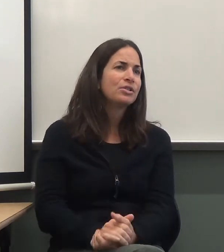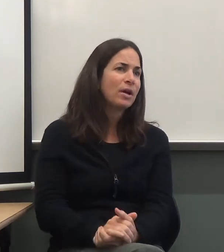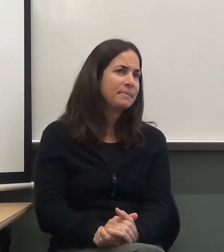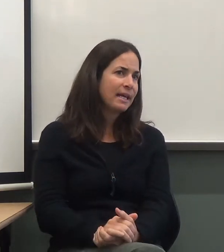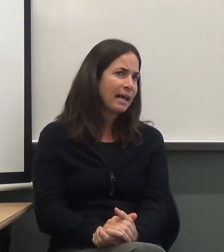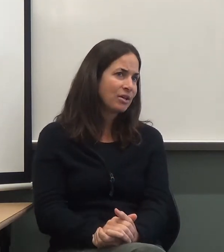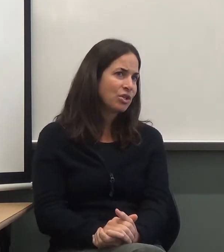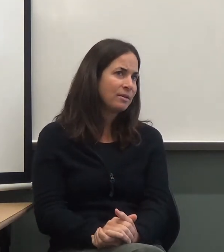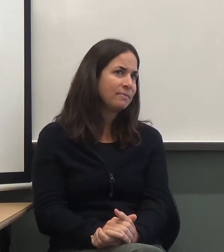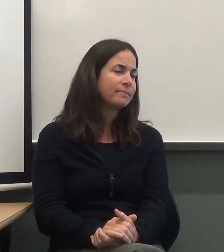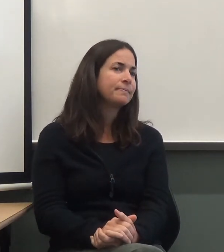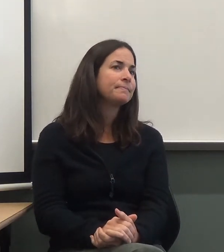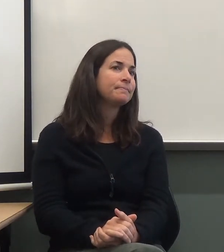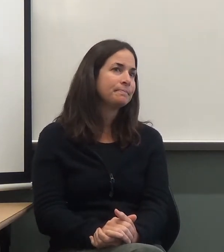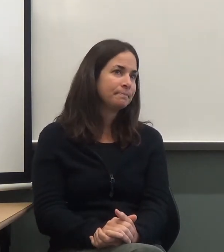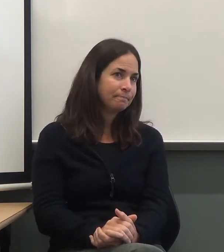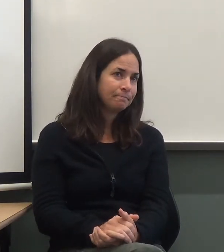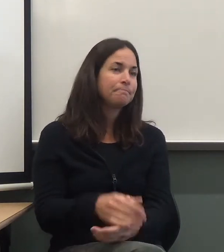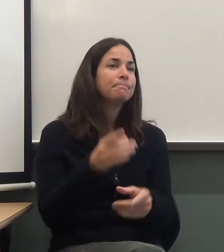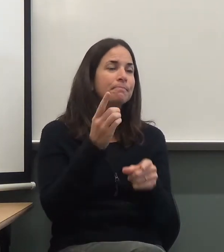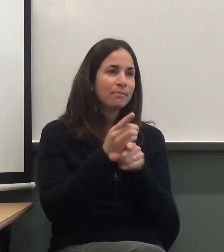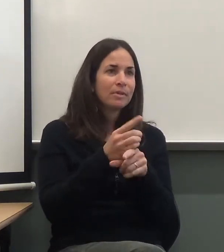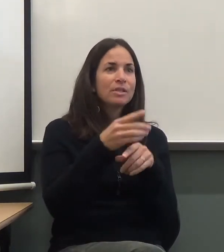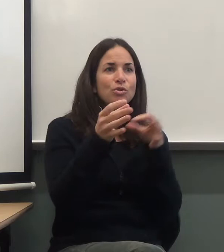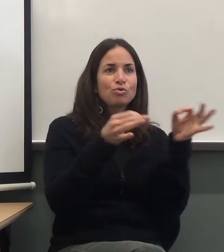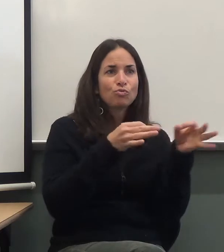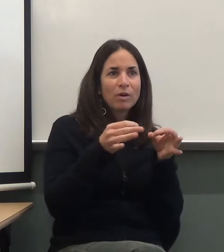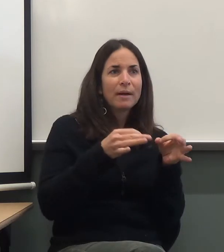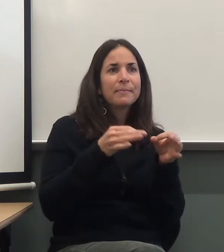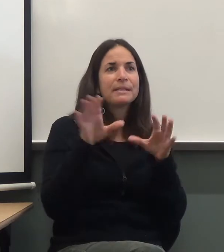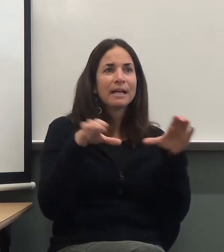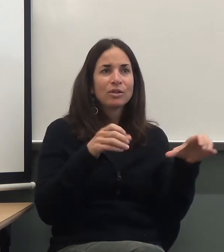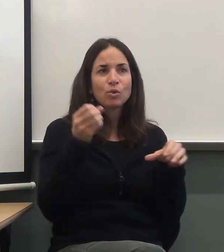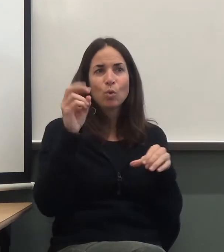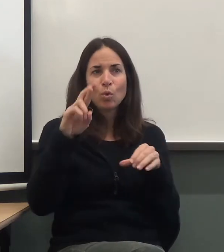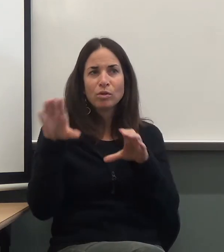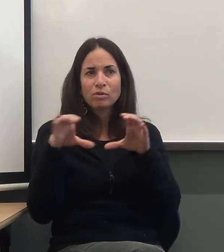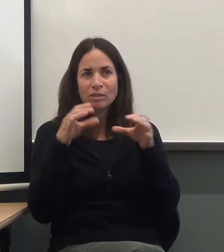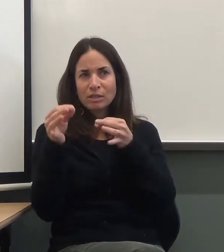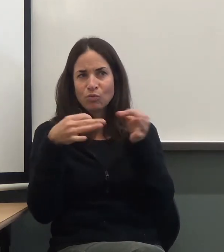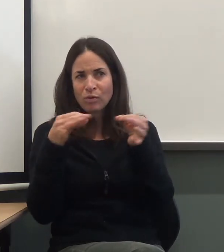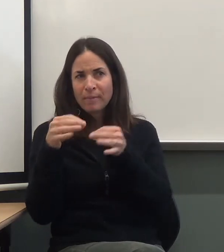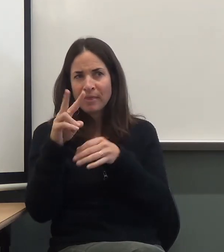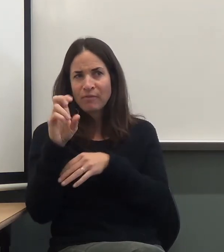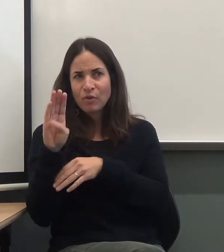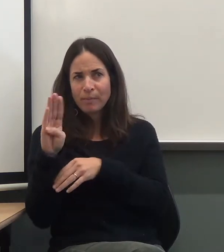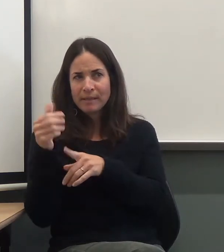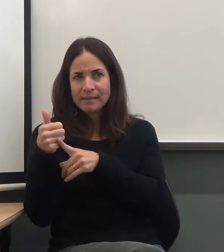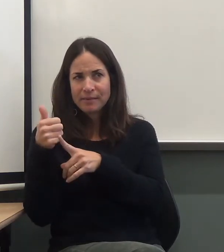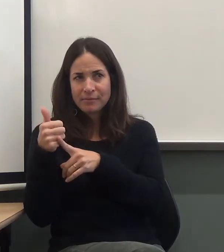Describes the action. Good, the action or the verb. Right? Answers questions, don't